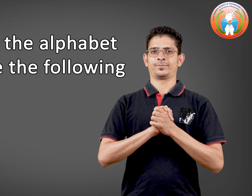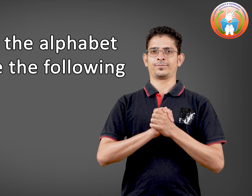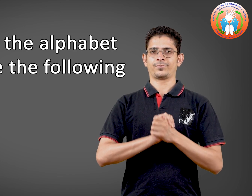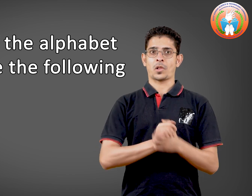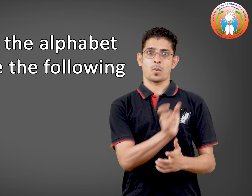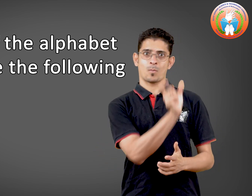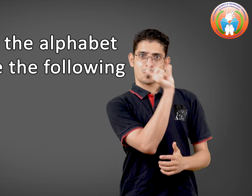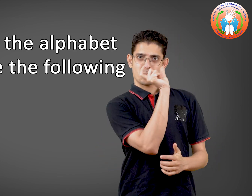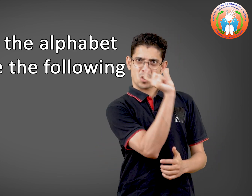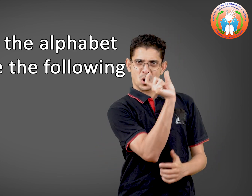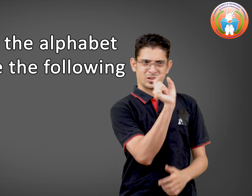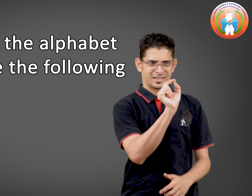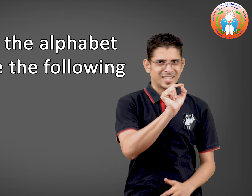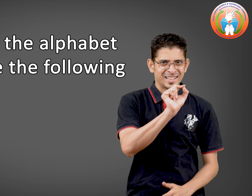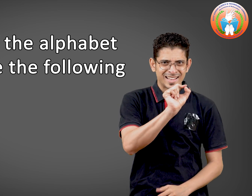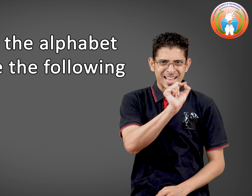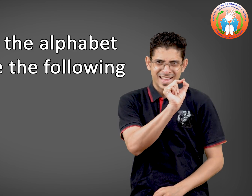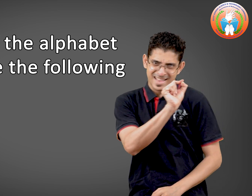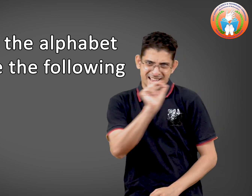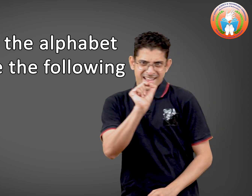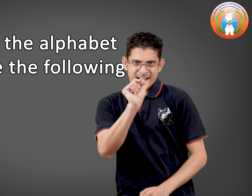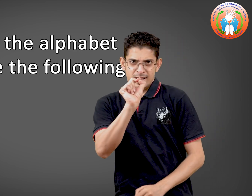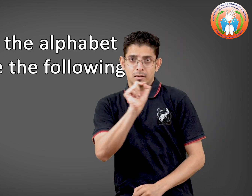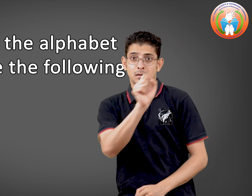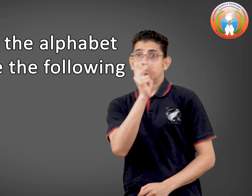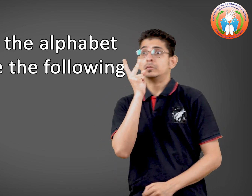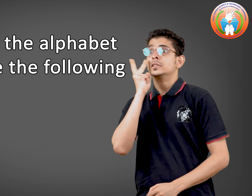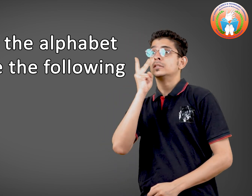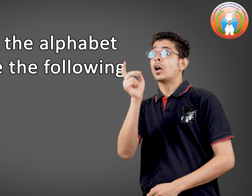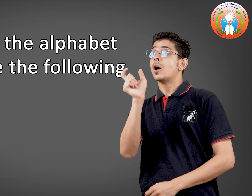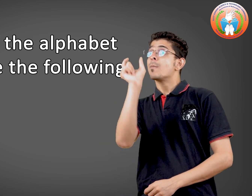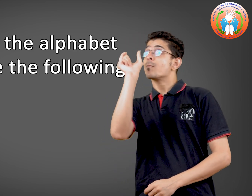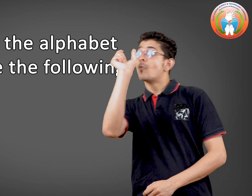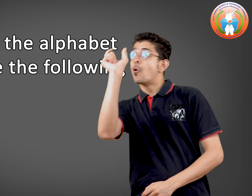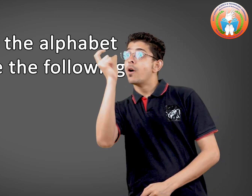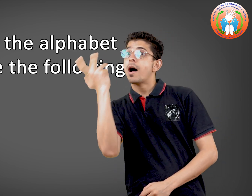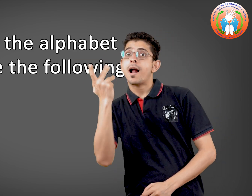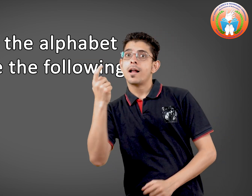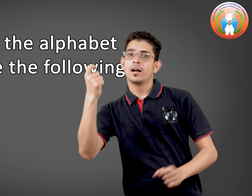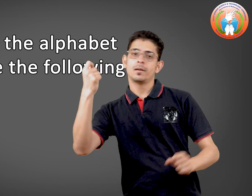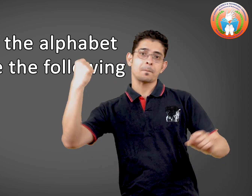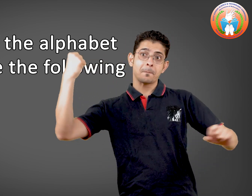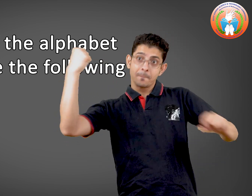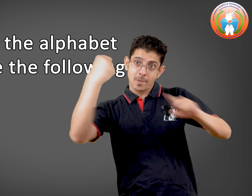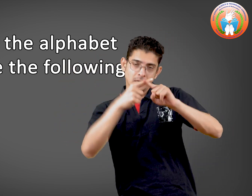By use of the alphabet, complete the following words.